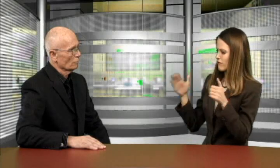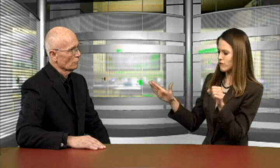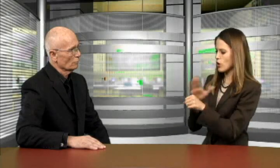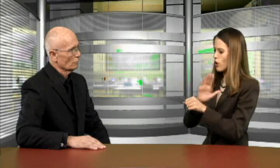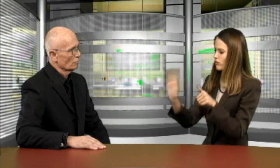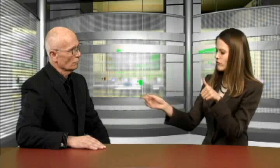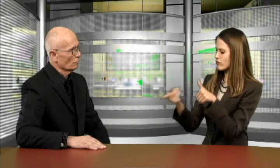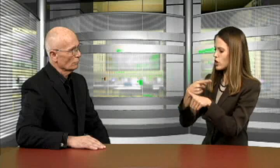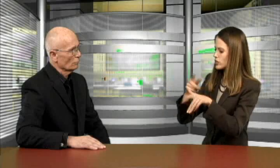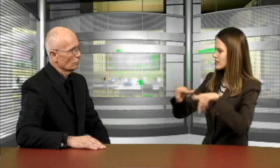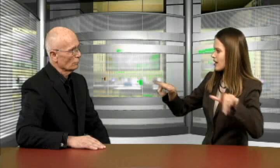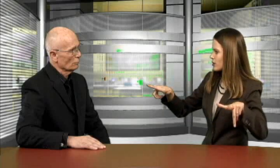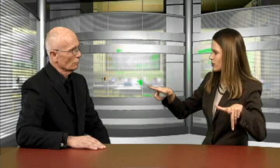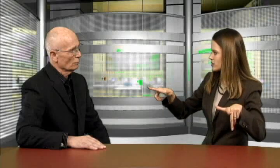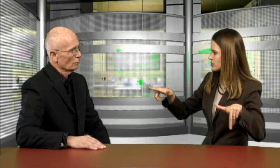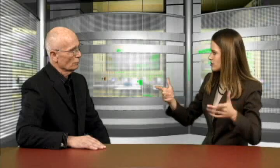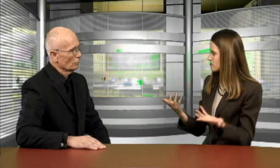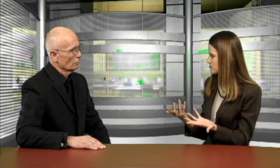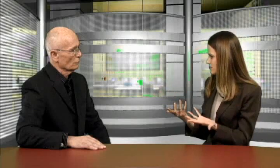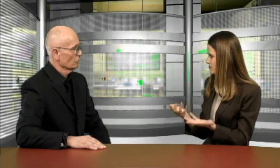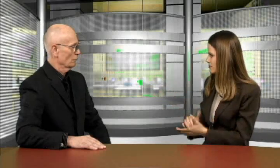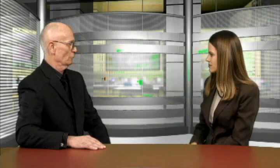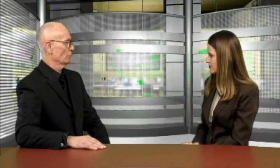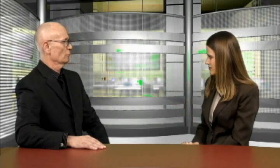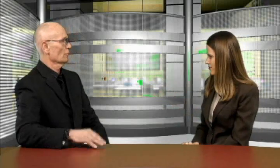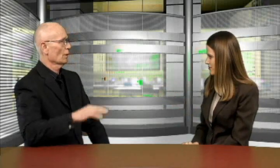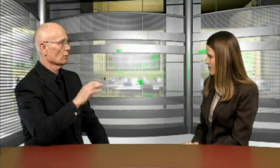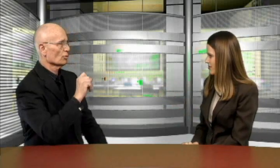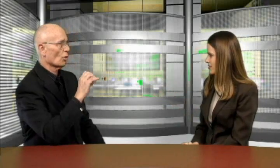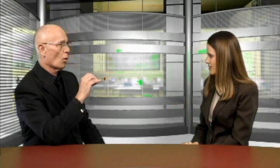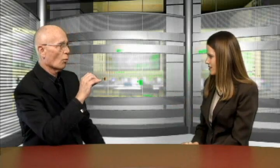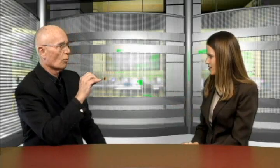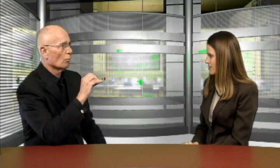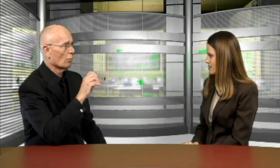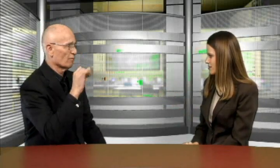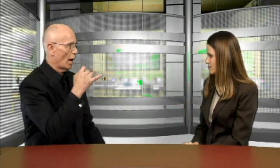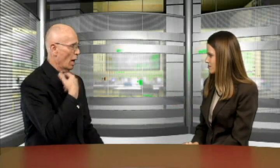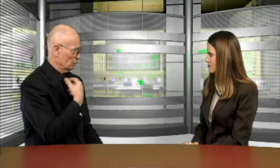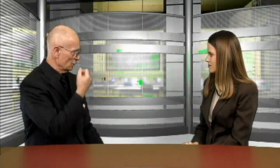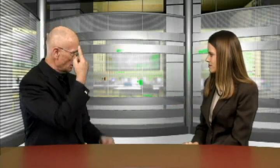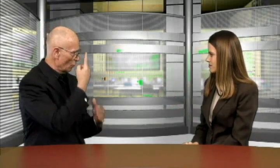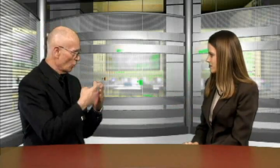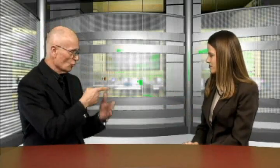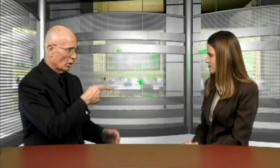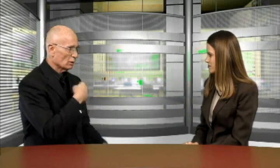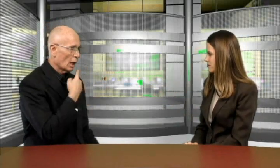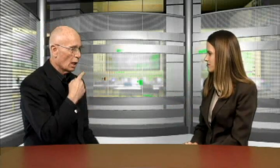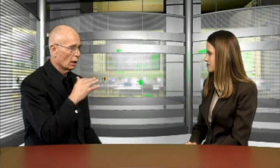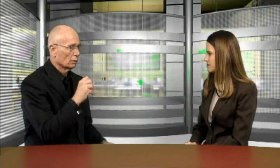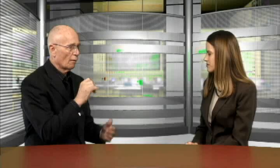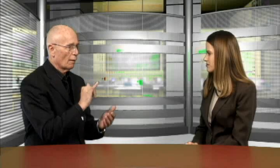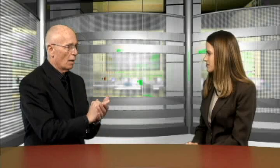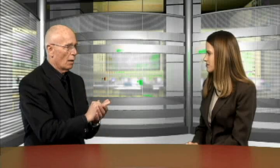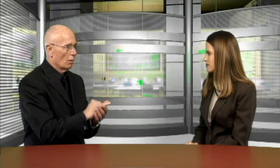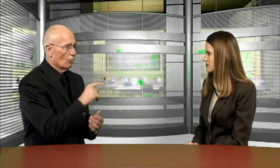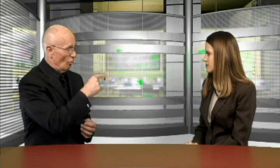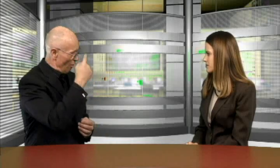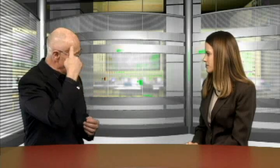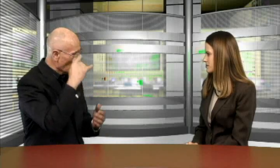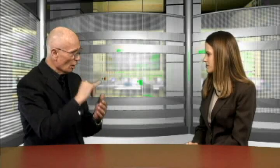never had a complete opportunity to have a first language? So, if I understand what you're saying, it's that